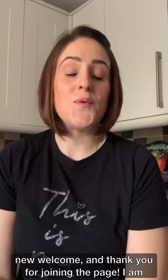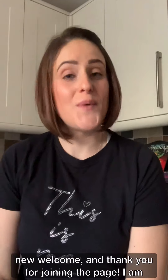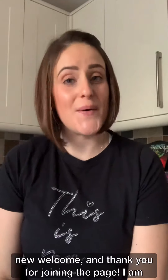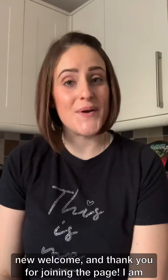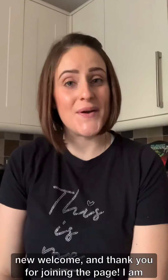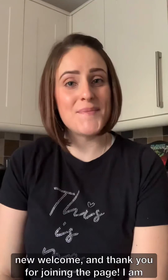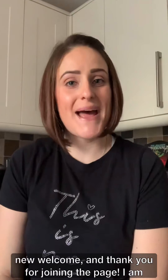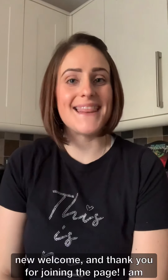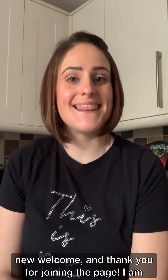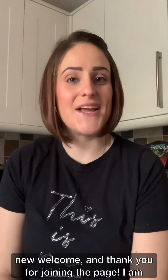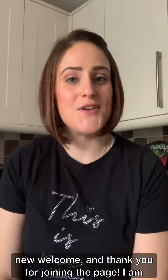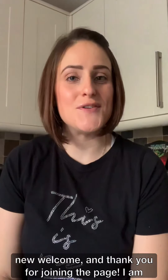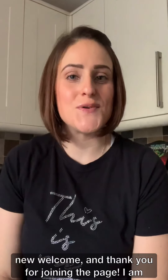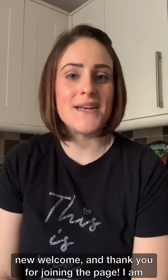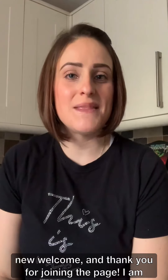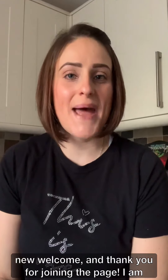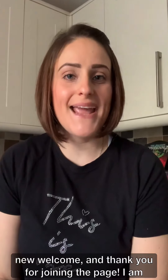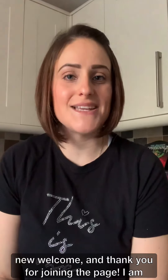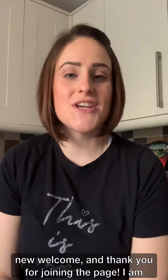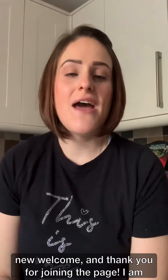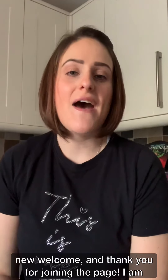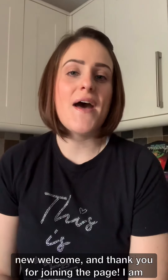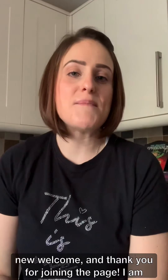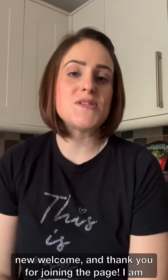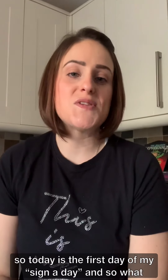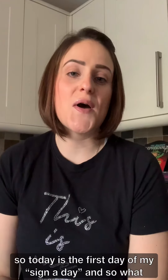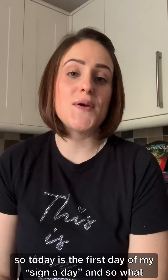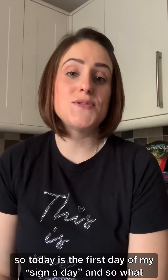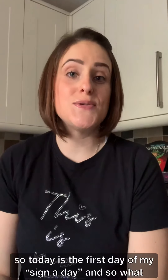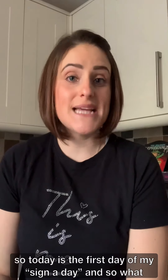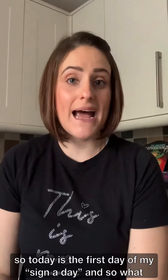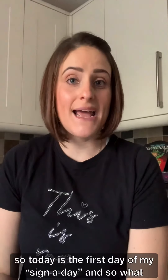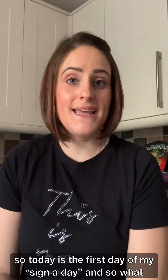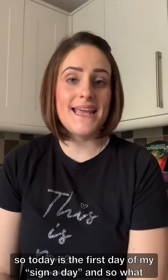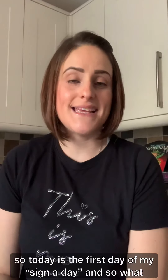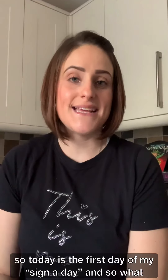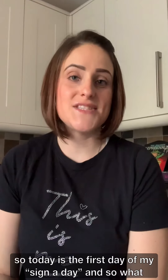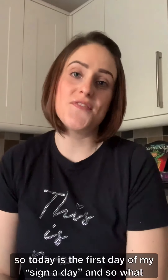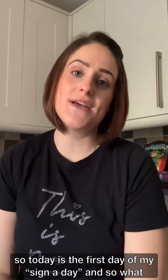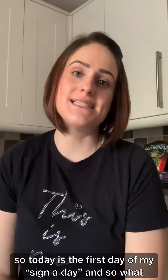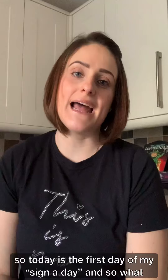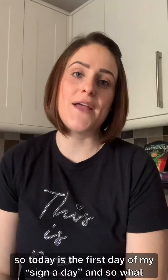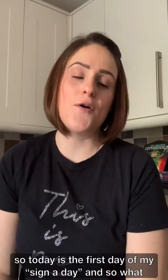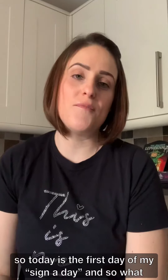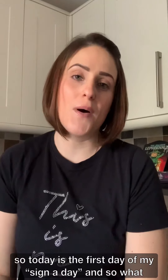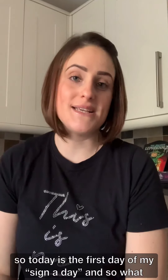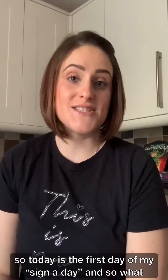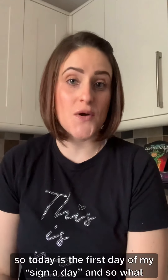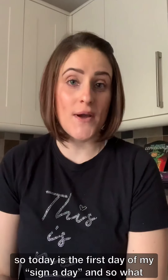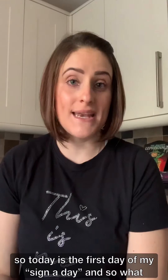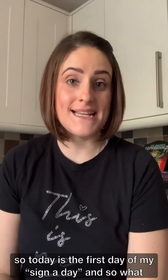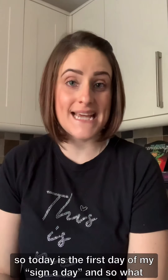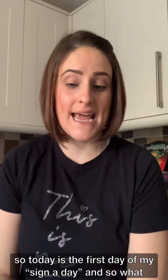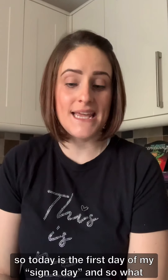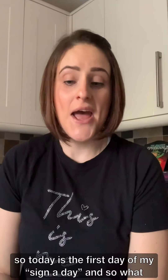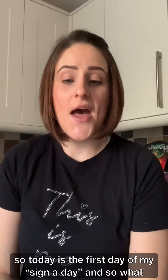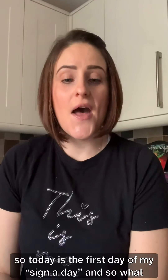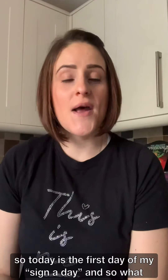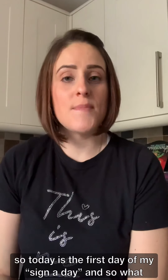welcome and thank you for joining the page and so today is the first day of my sign a day and